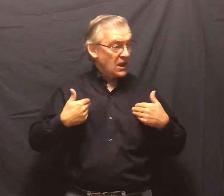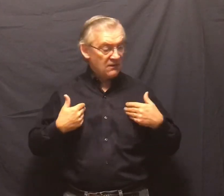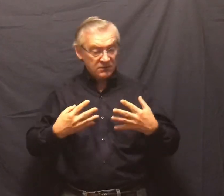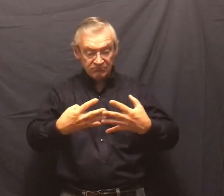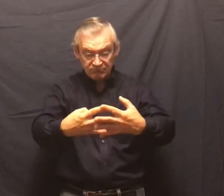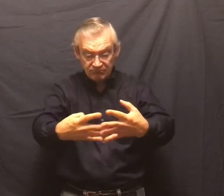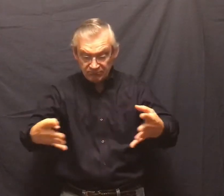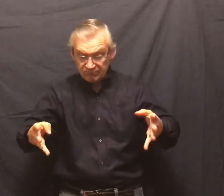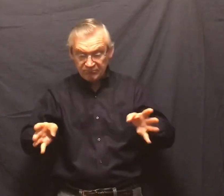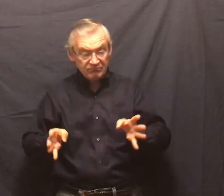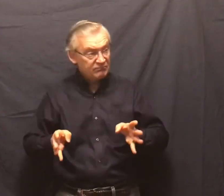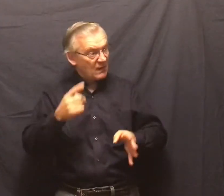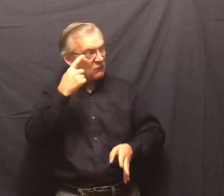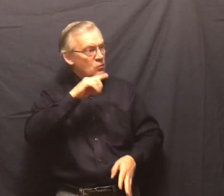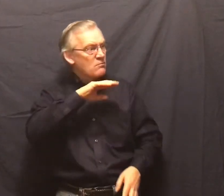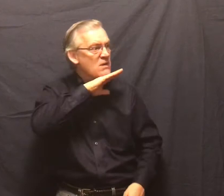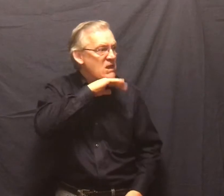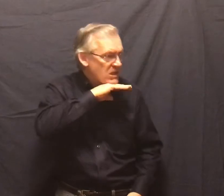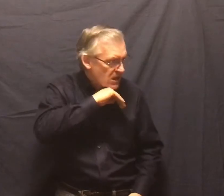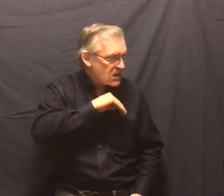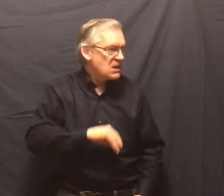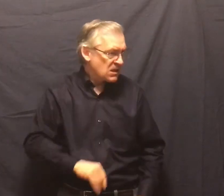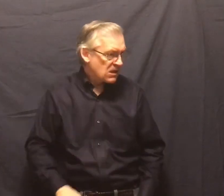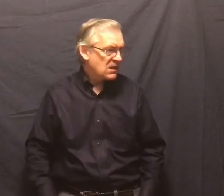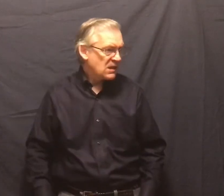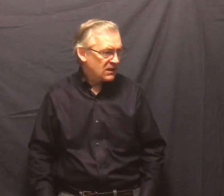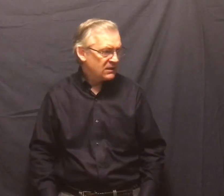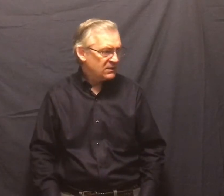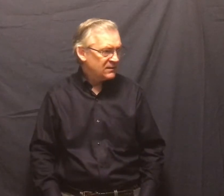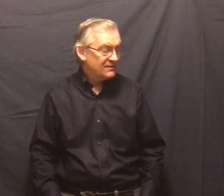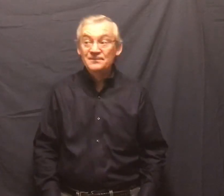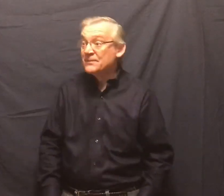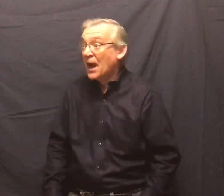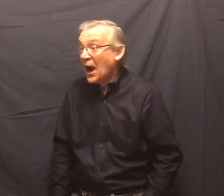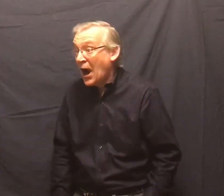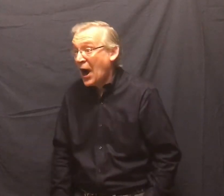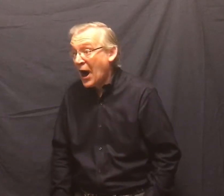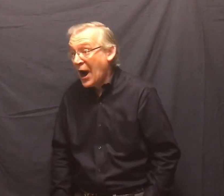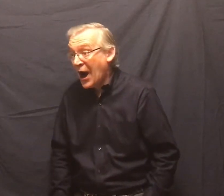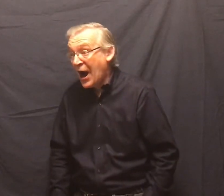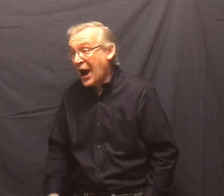And rabbits, George.